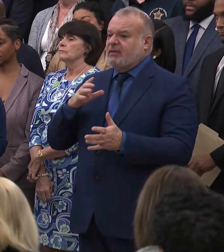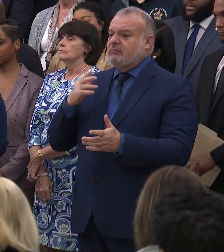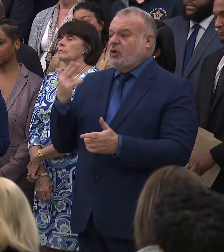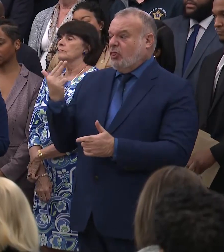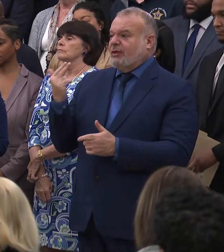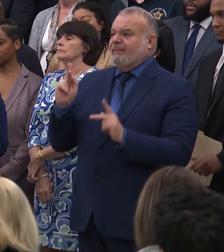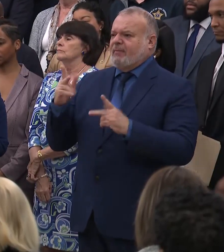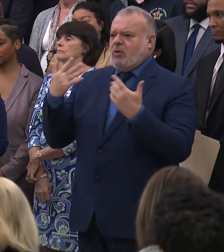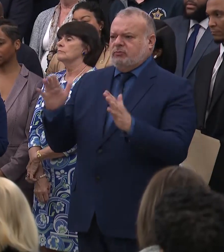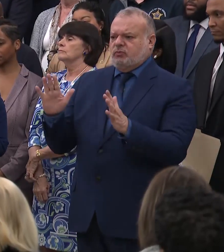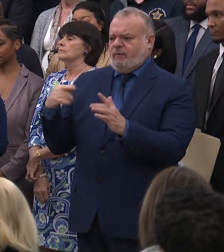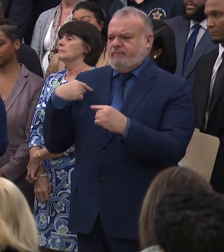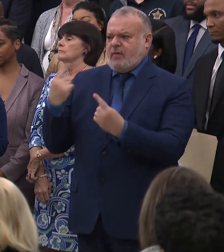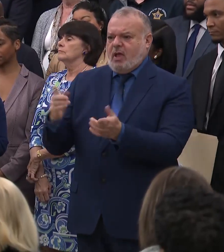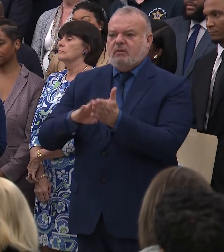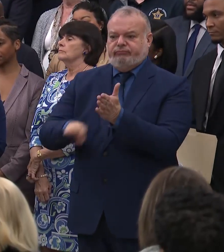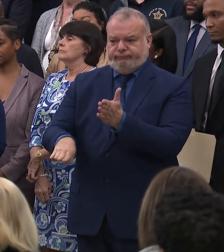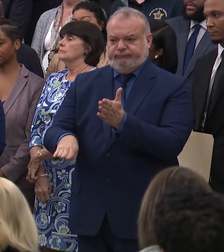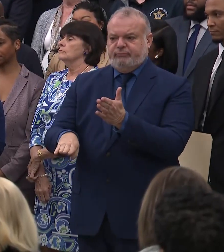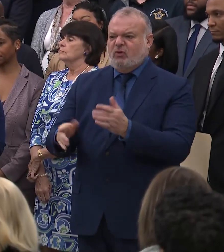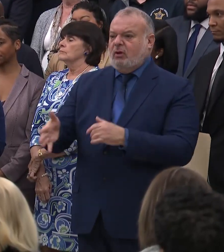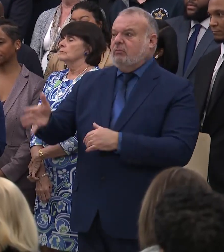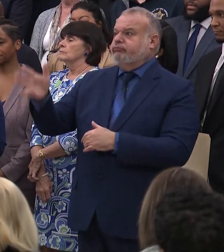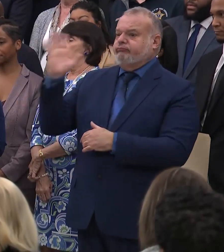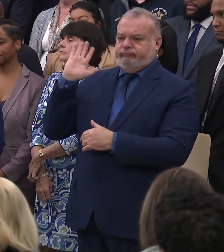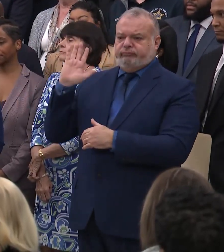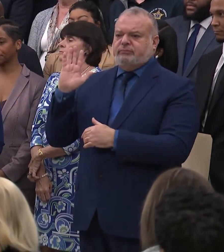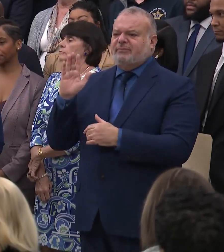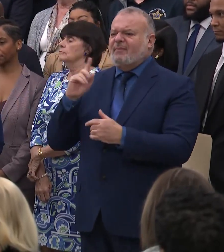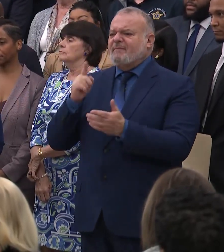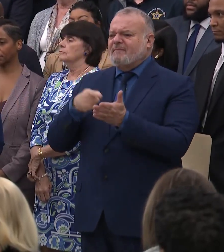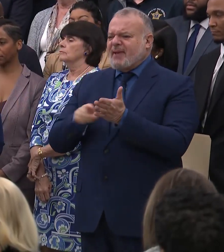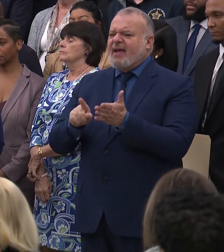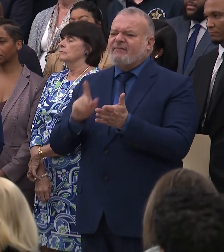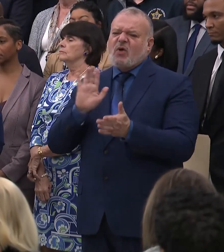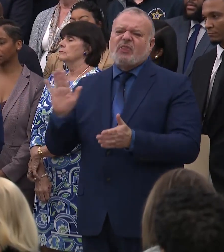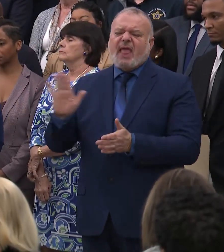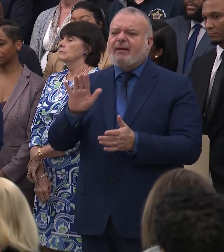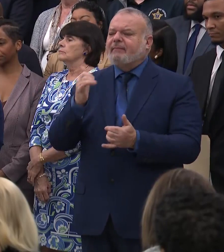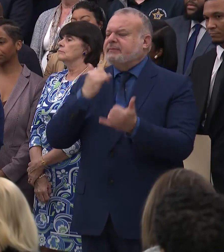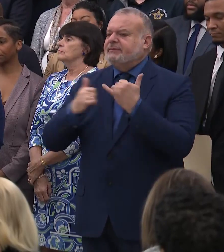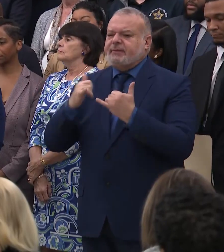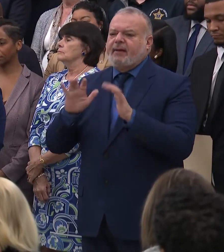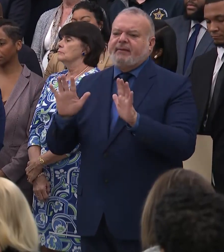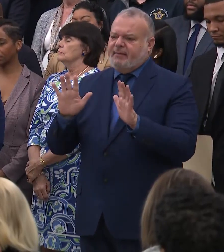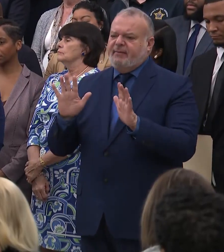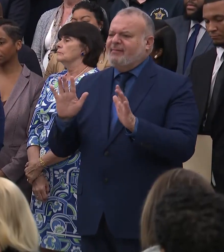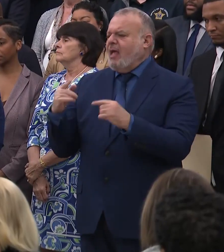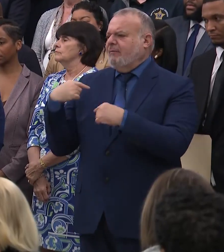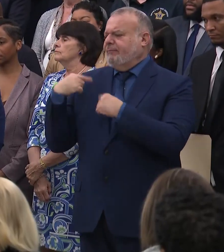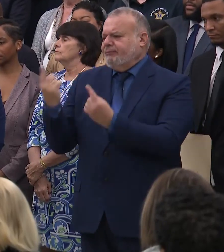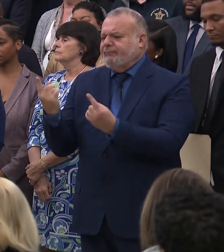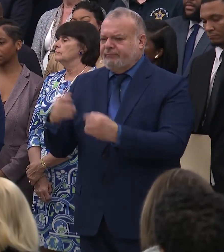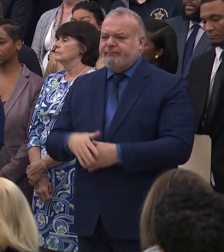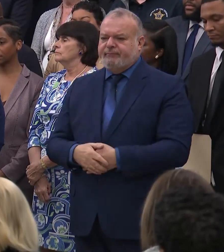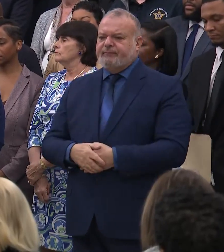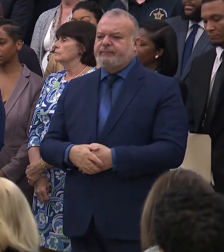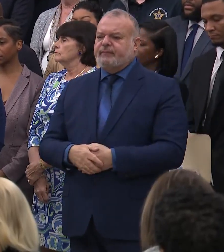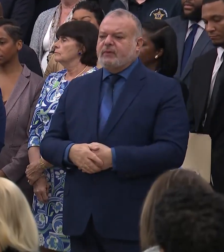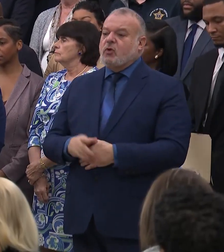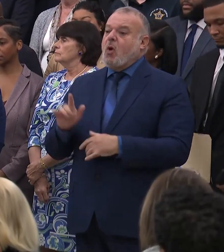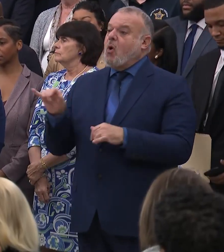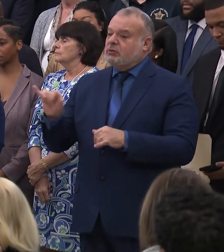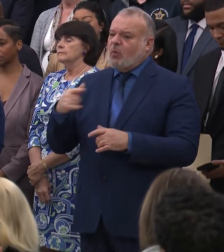paid for their mistakes. We also issued this year clemency guidelines, revised clemency guidelines that call